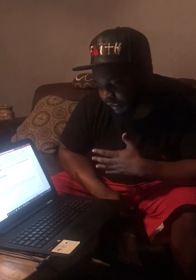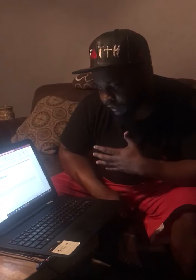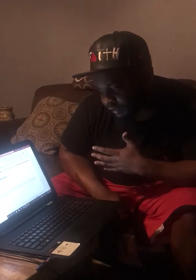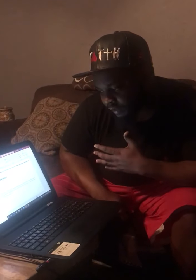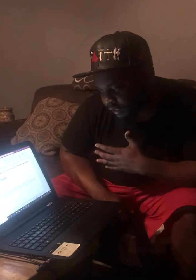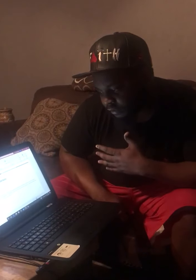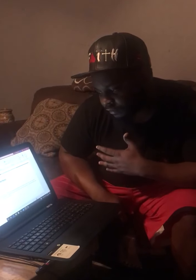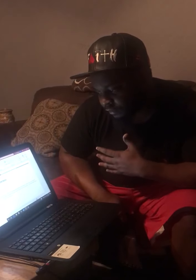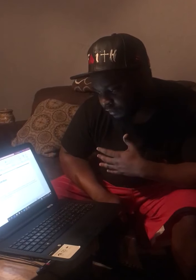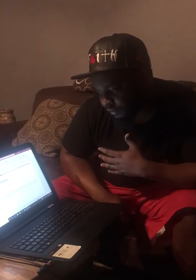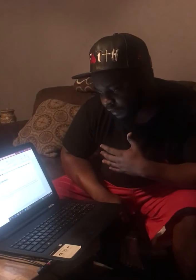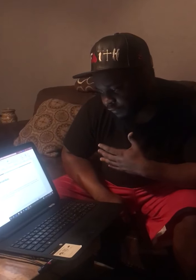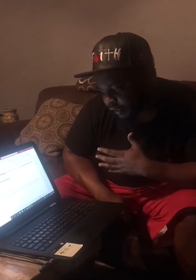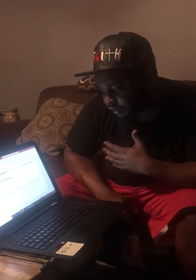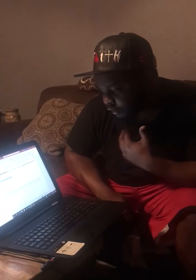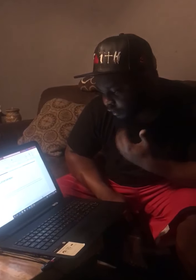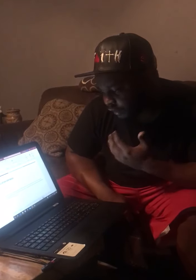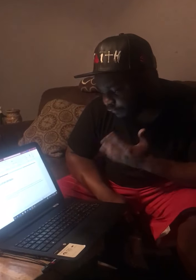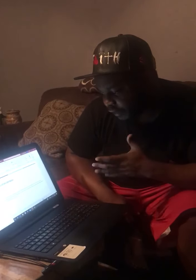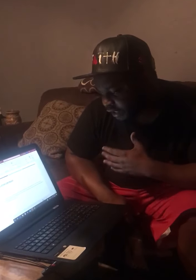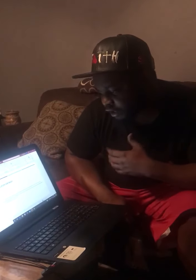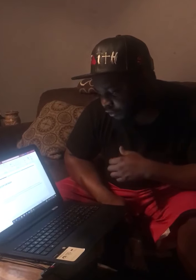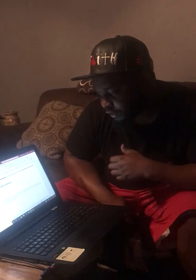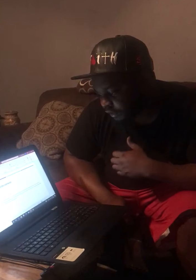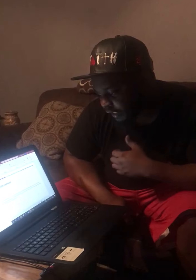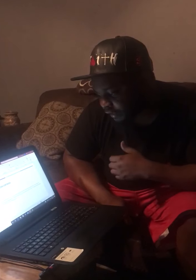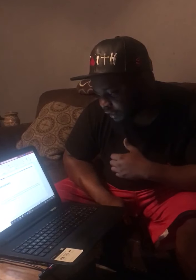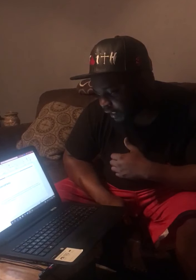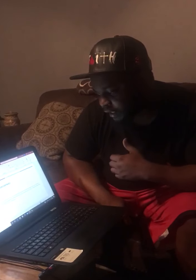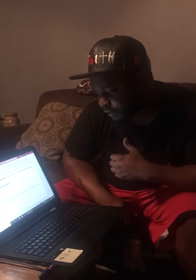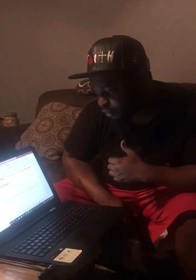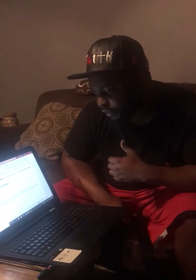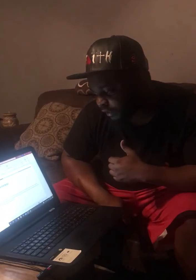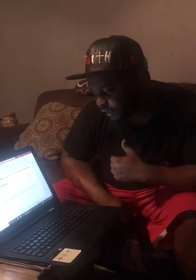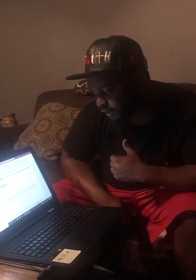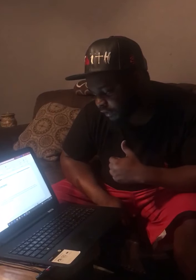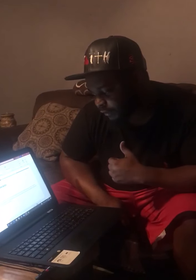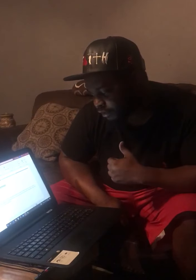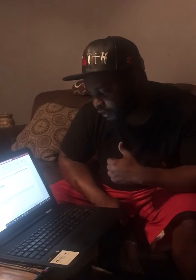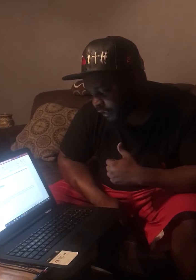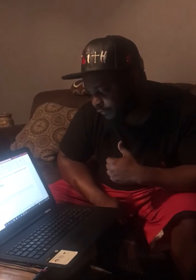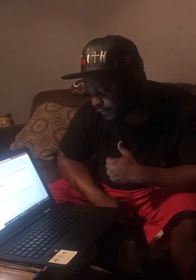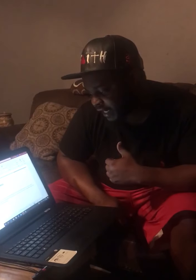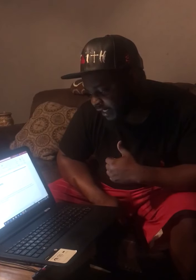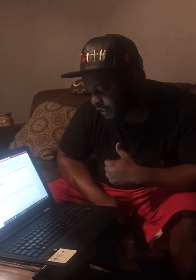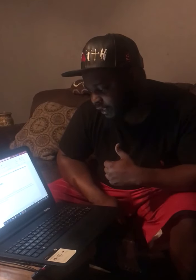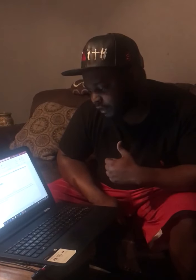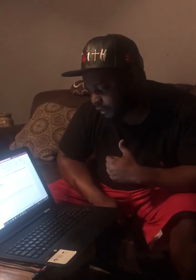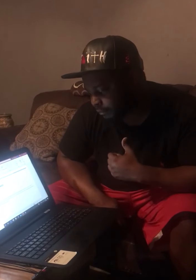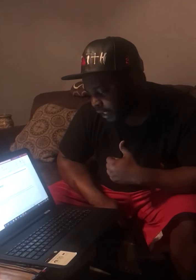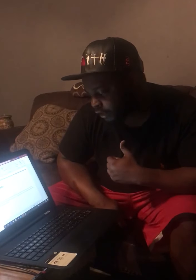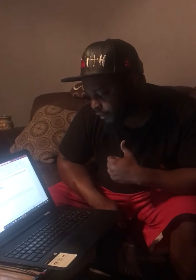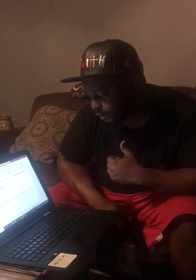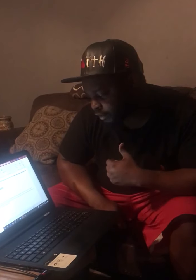Distillation continue. In fractional distillation, a cut point is the temperature that defines the boundary between